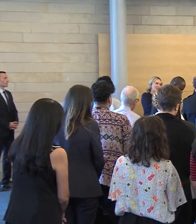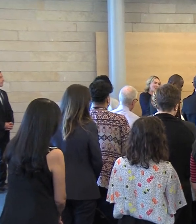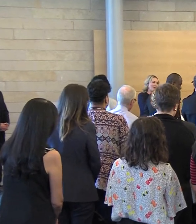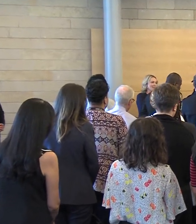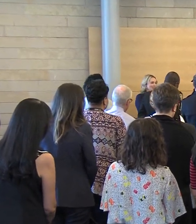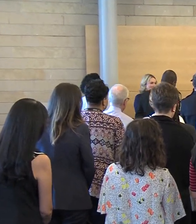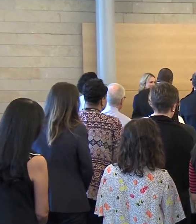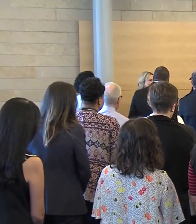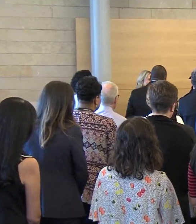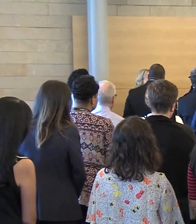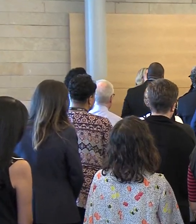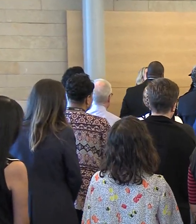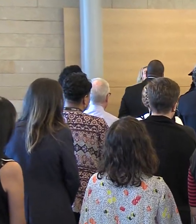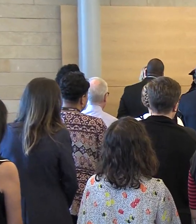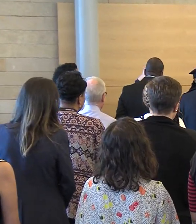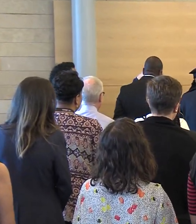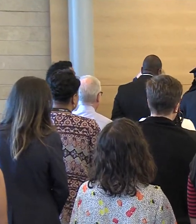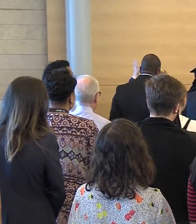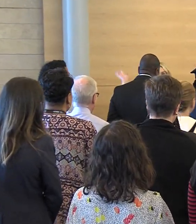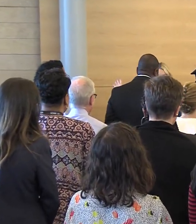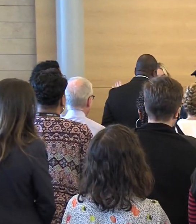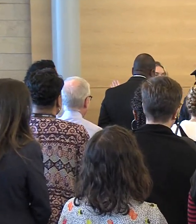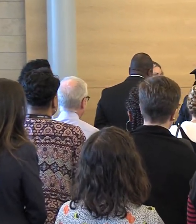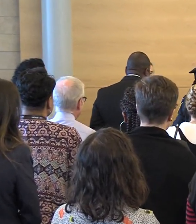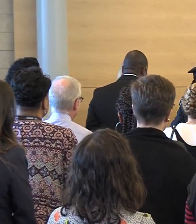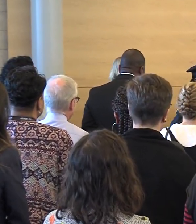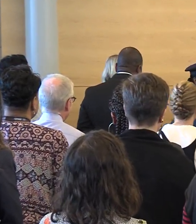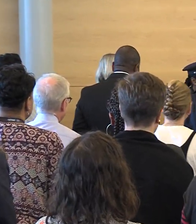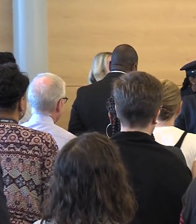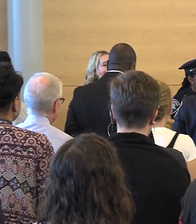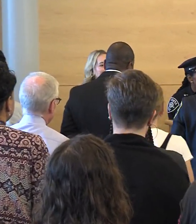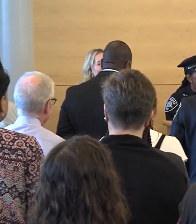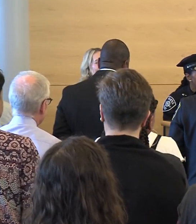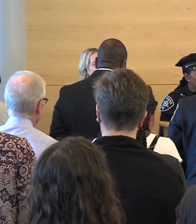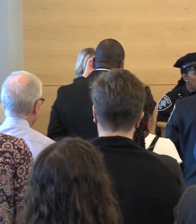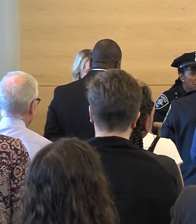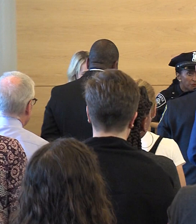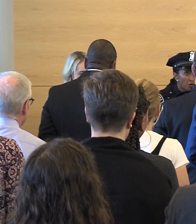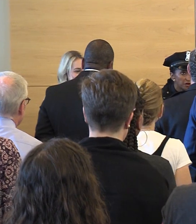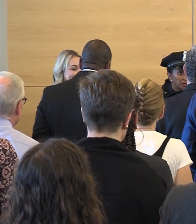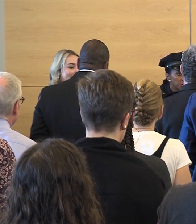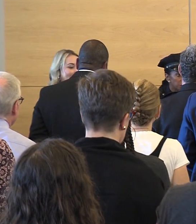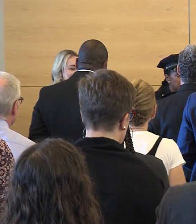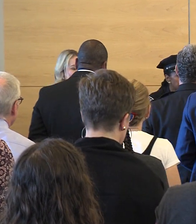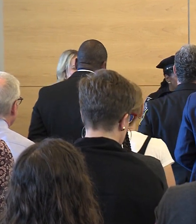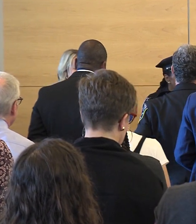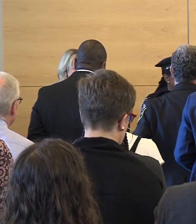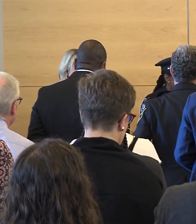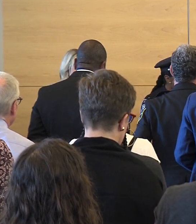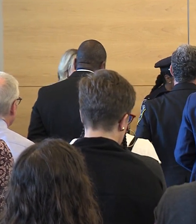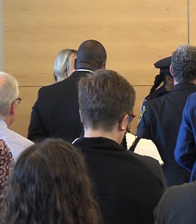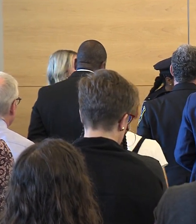rose represent your husband, and the white rose is for you to